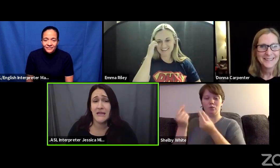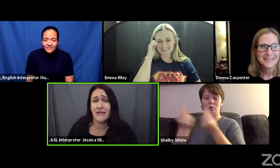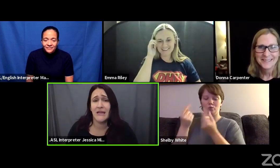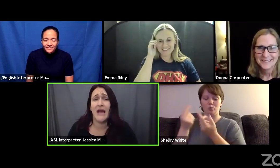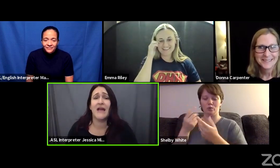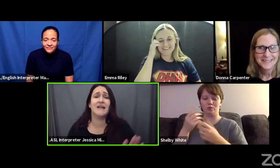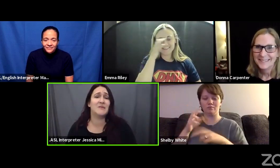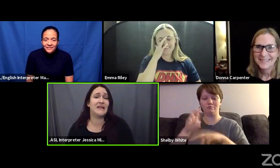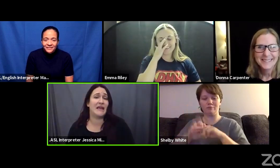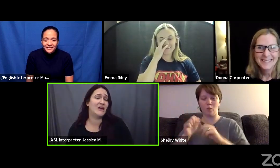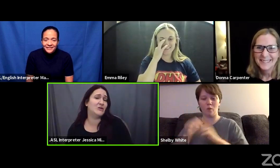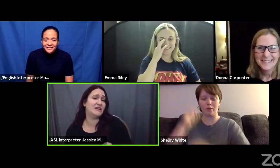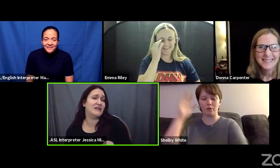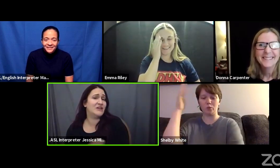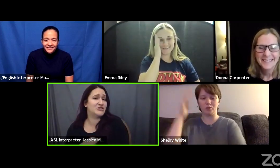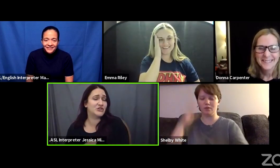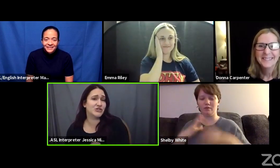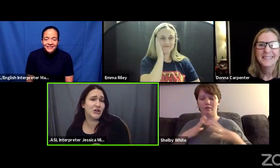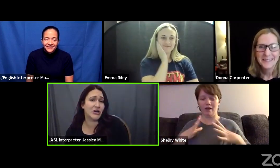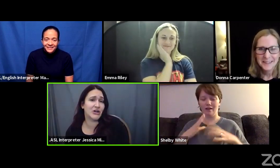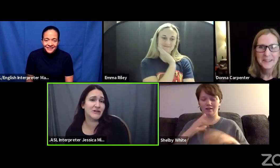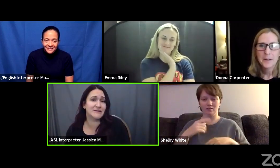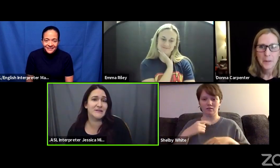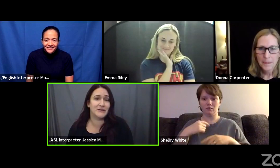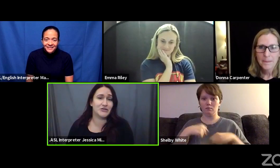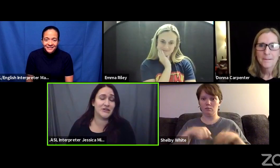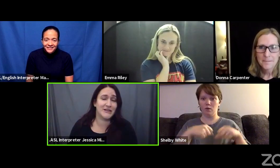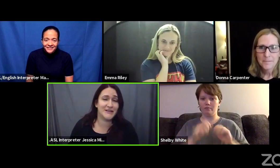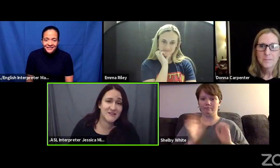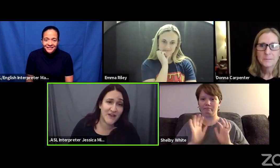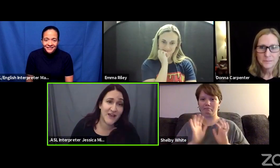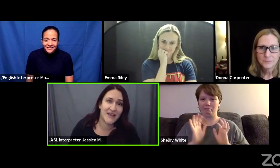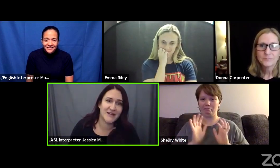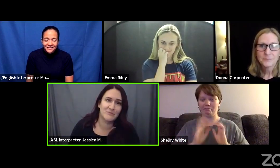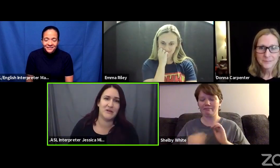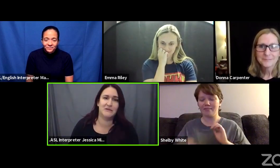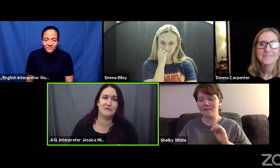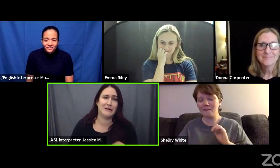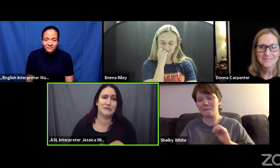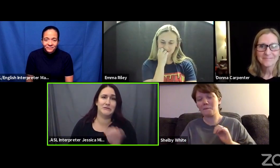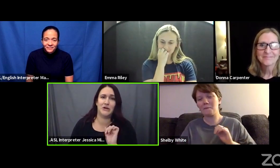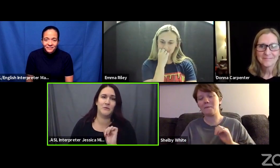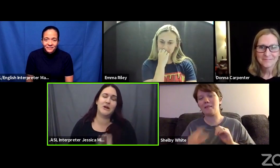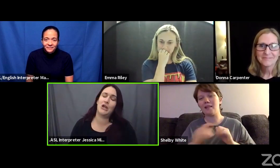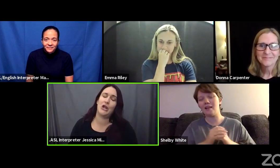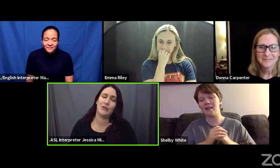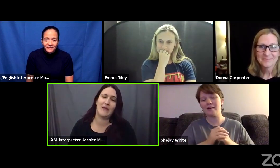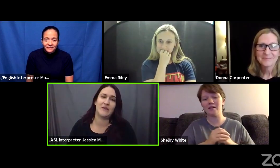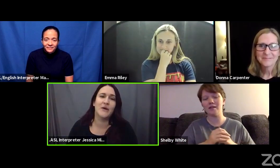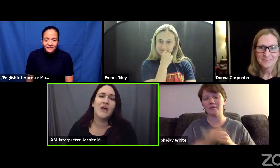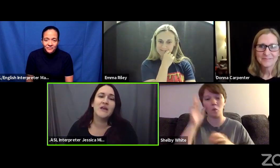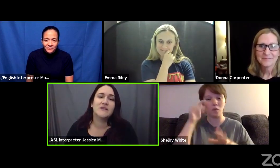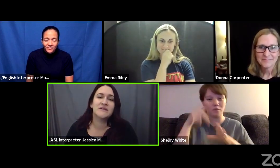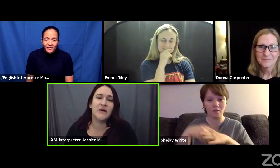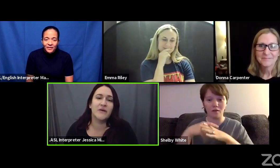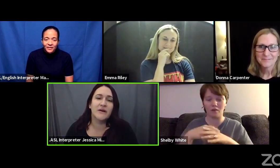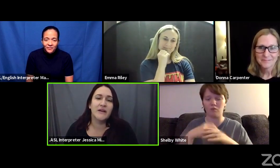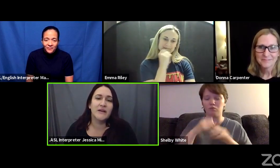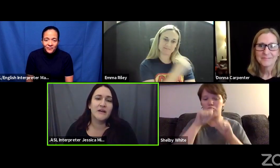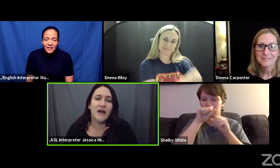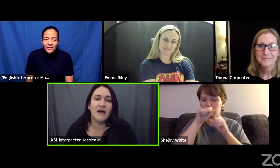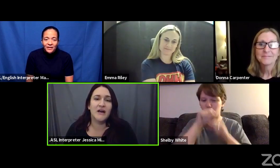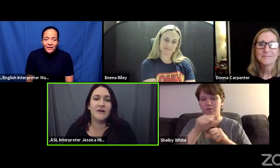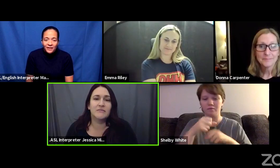my thing. I like being out in nature, sure, and sit with a tree, that's fine, but like doing yard work, no thank you.